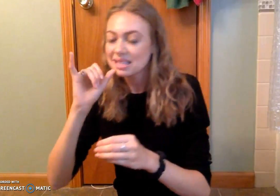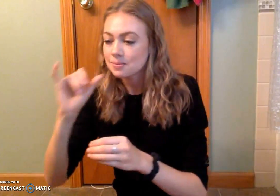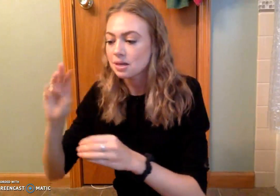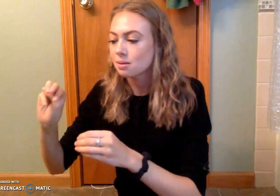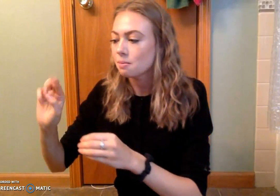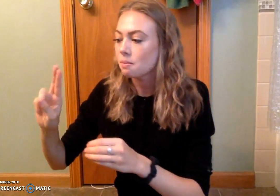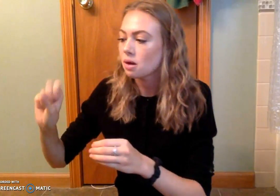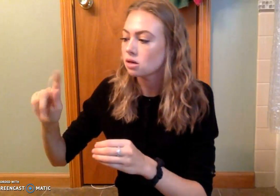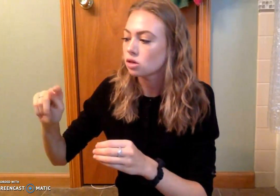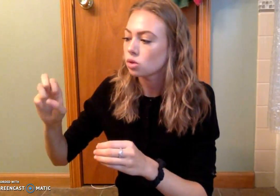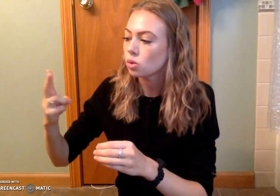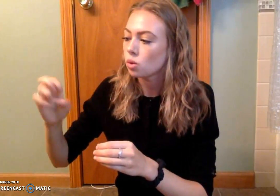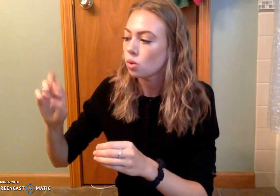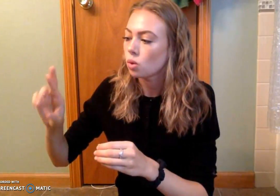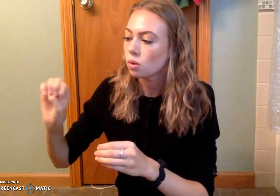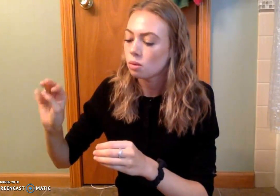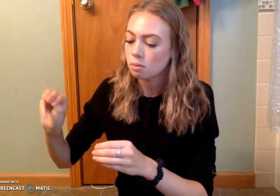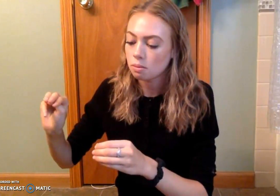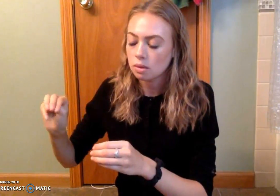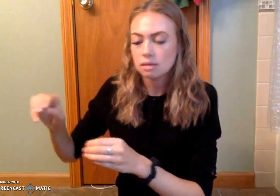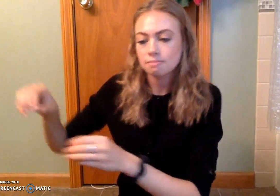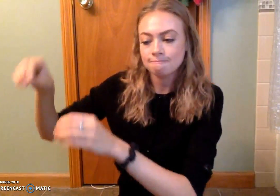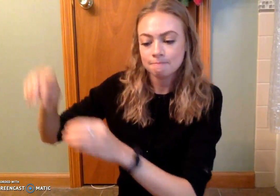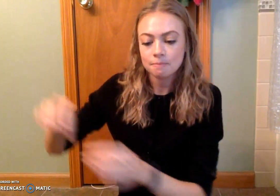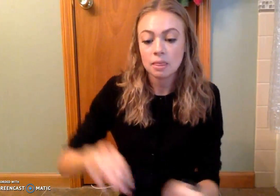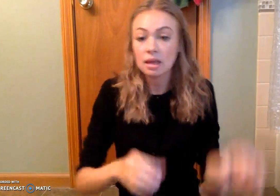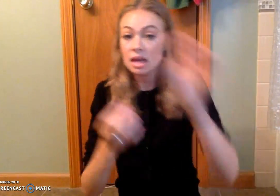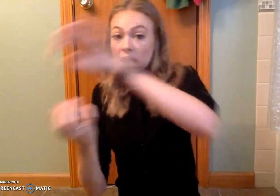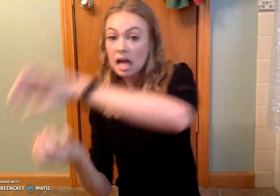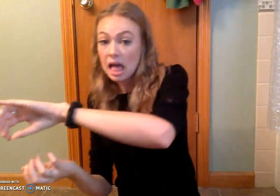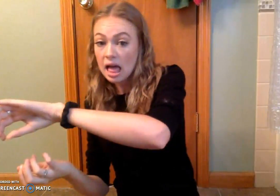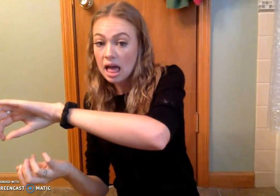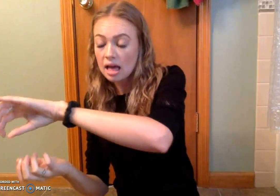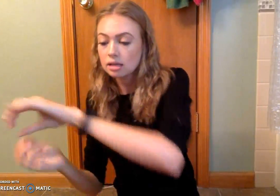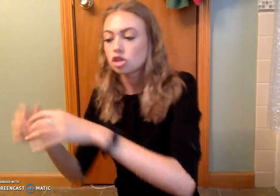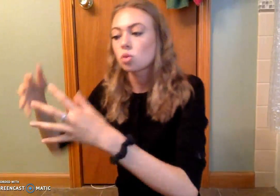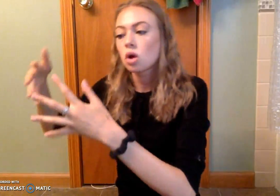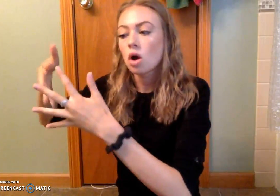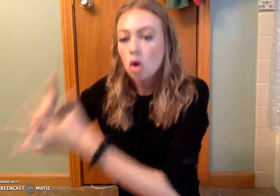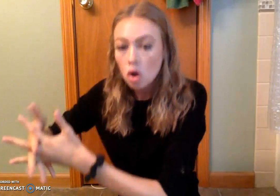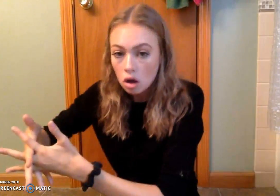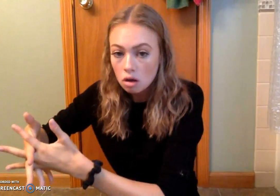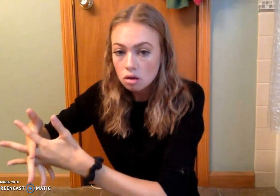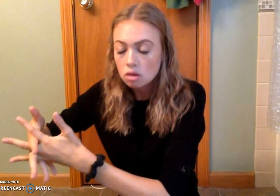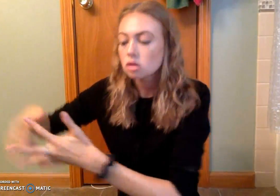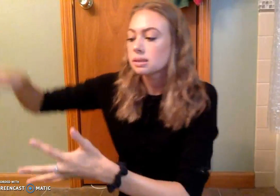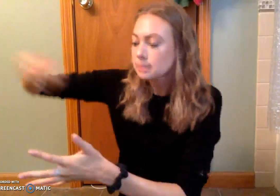You're going to pour those eggs into that and make sure that it goes all the way through. Make sure